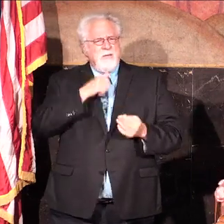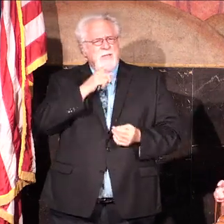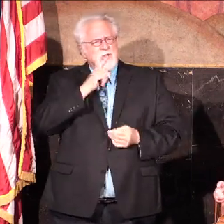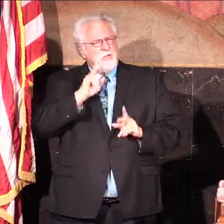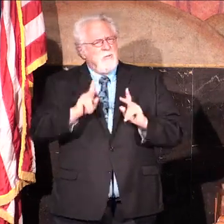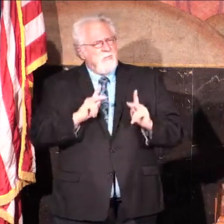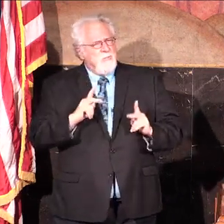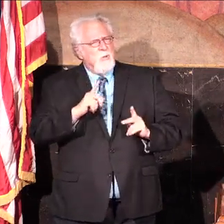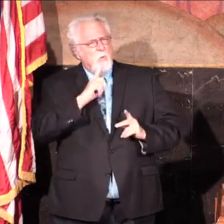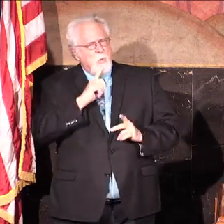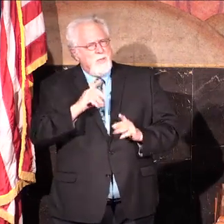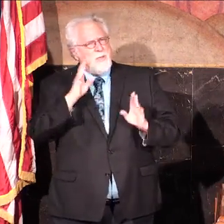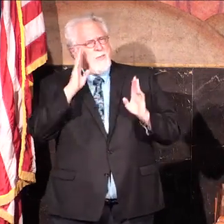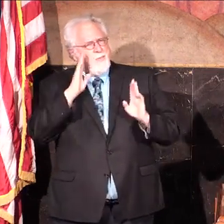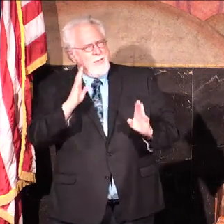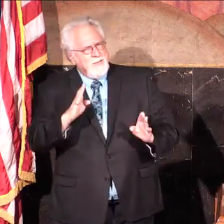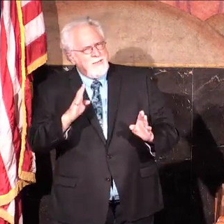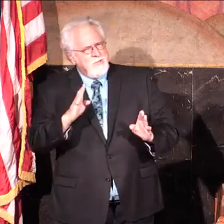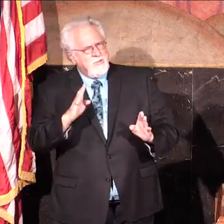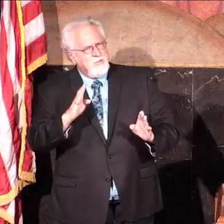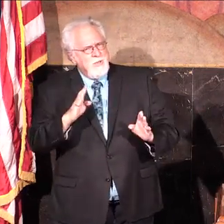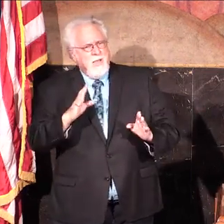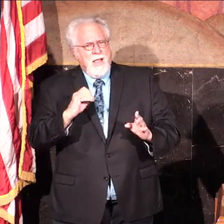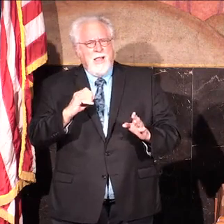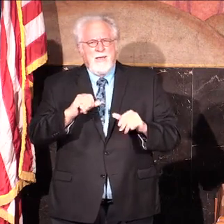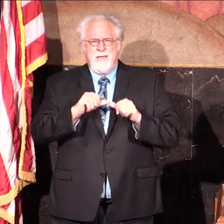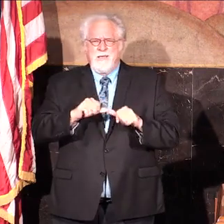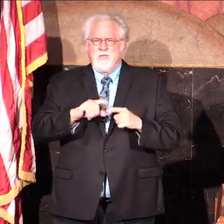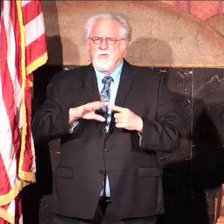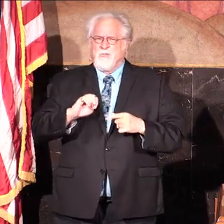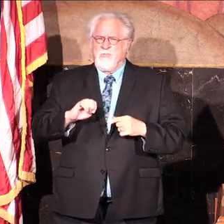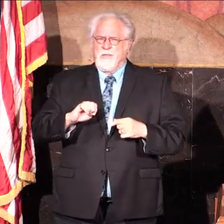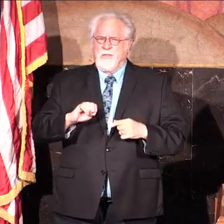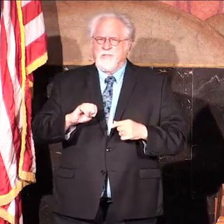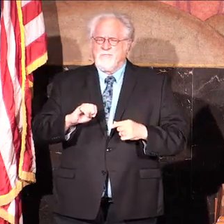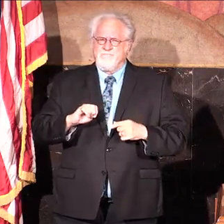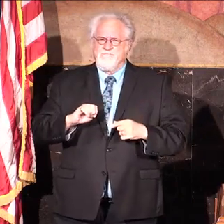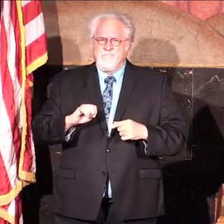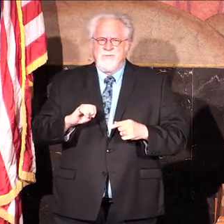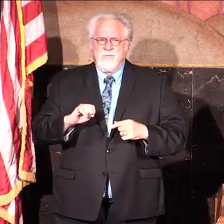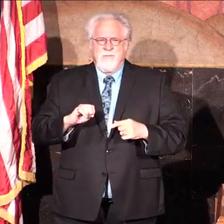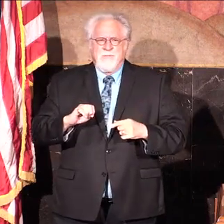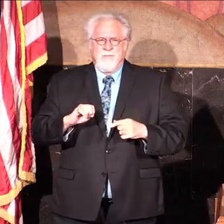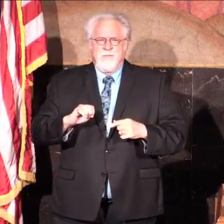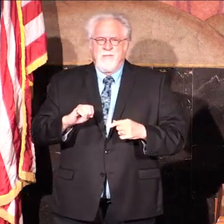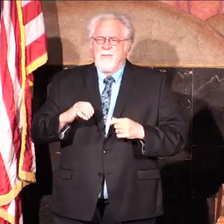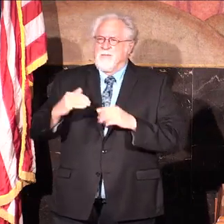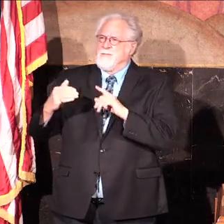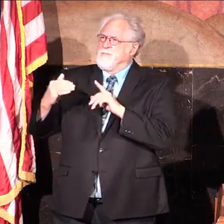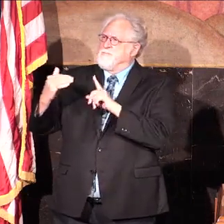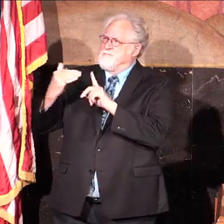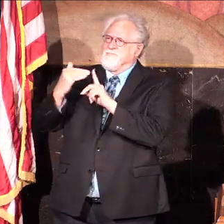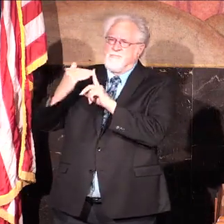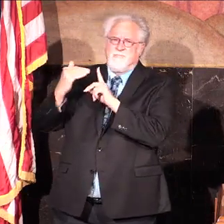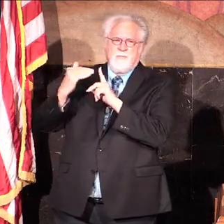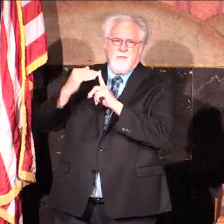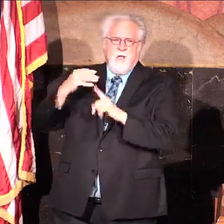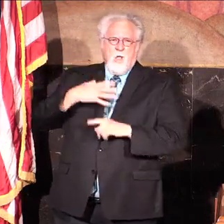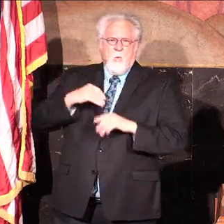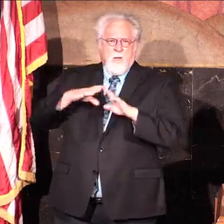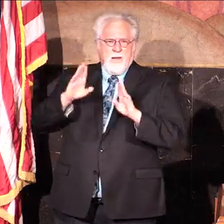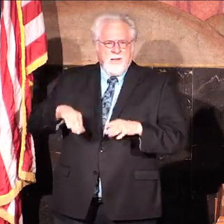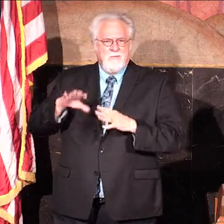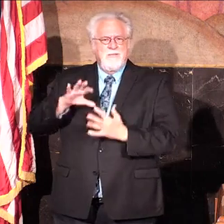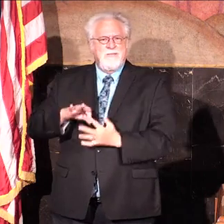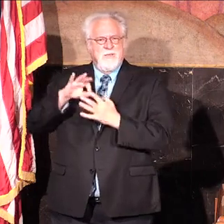people really are paying attention to it, and it continues to be a point of emphasis by the White House Coronavirus Task Force, especially Dr.